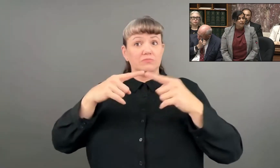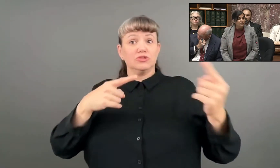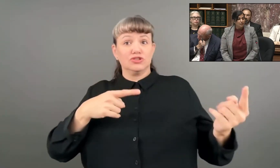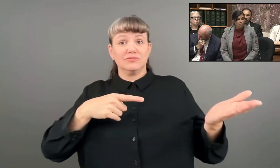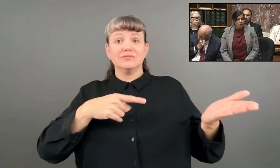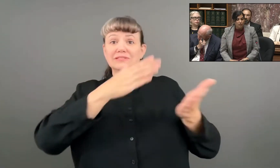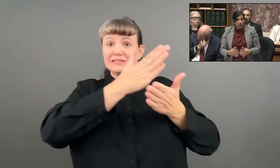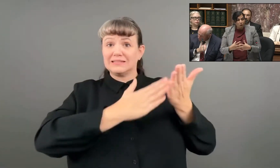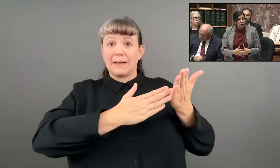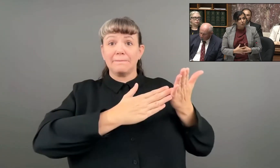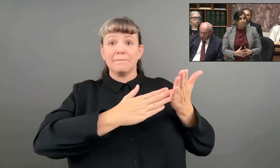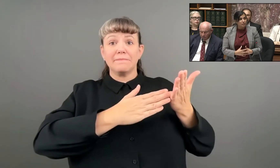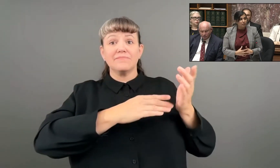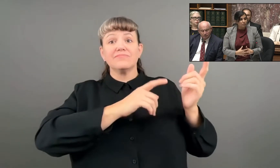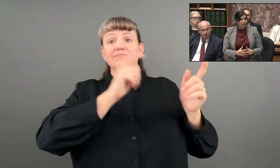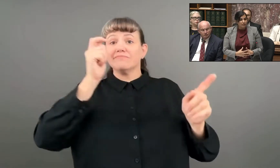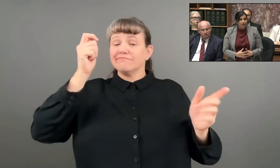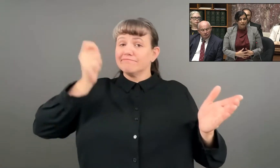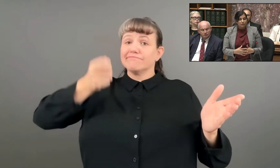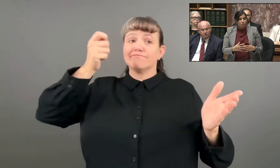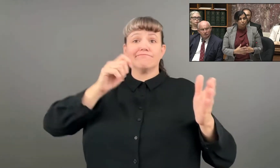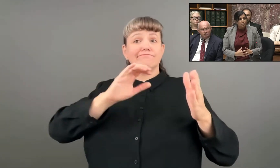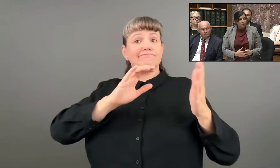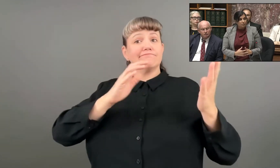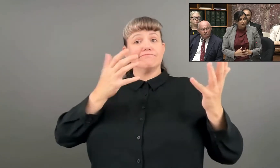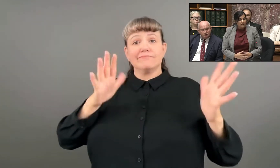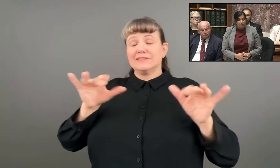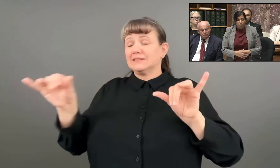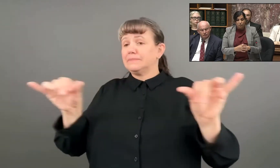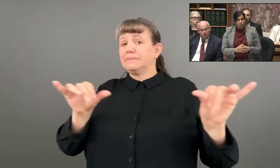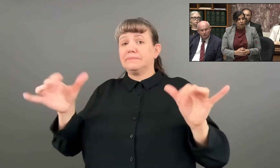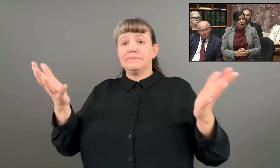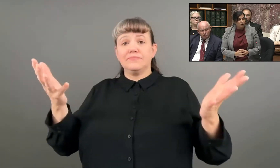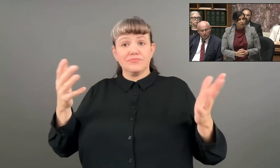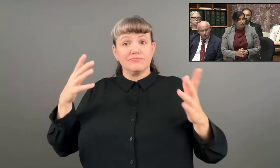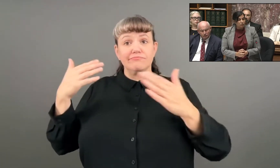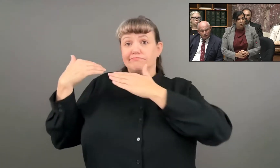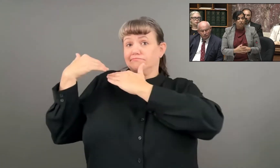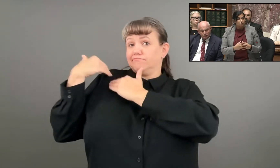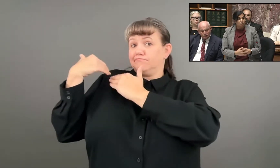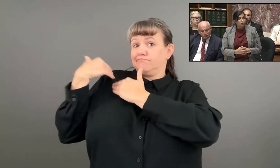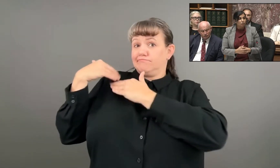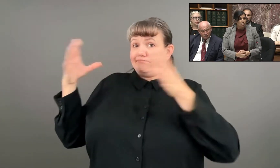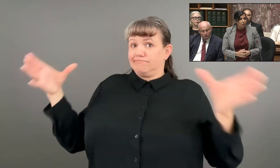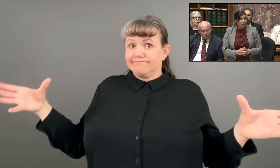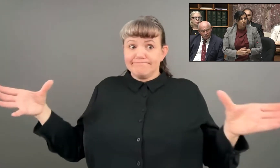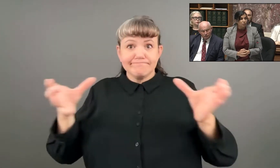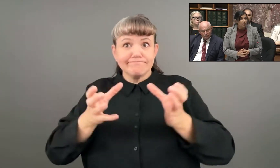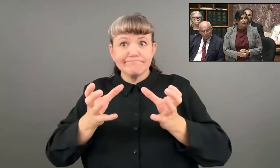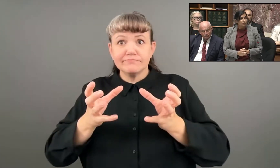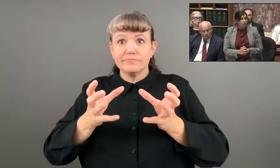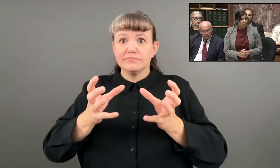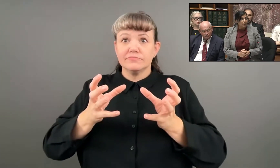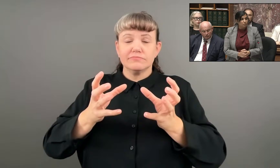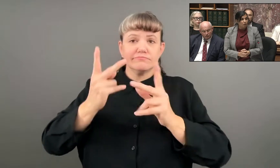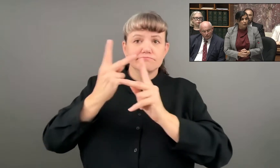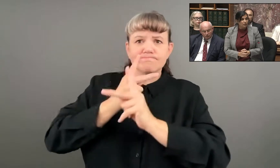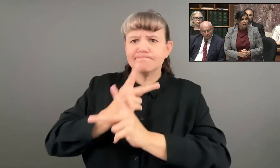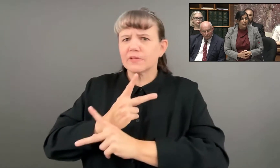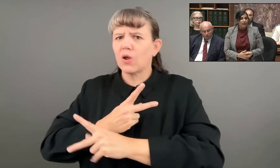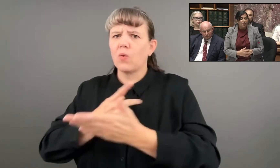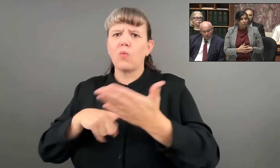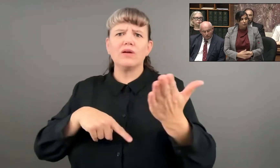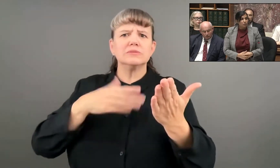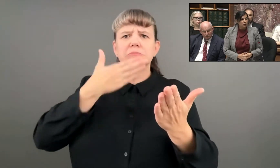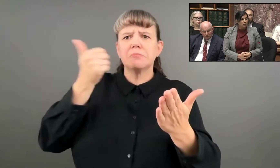These cases came forward, and our job as government is to bring people together, to figure out a resolution, and to move forward in a way that respects